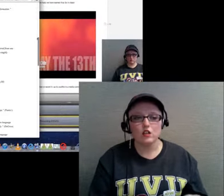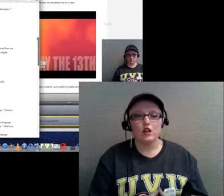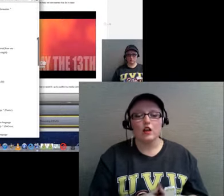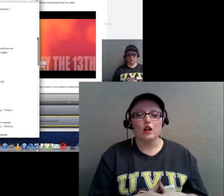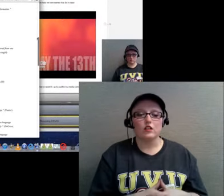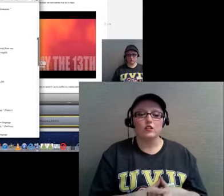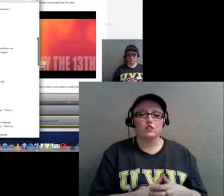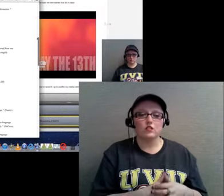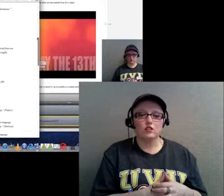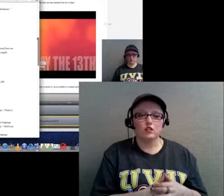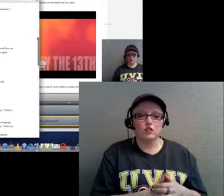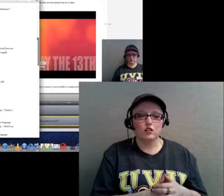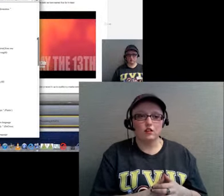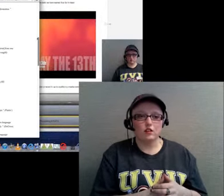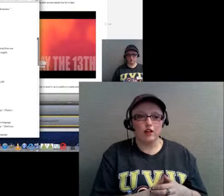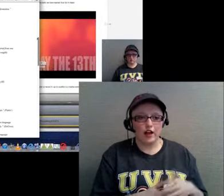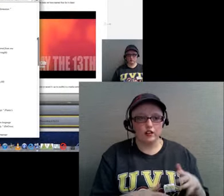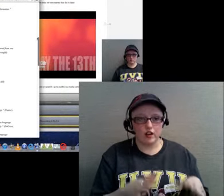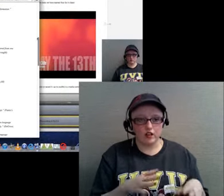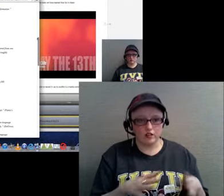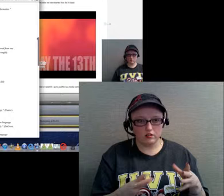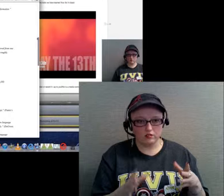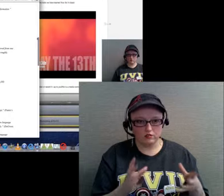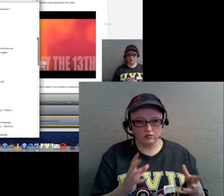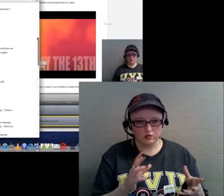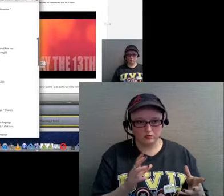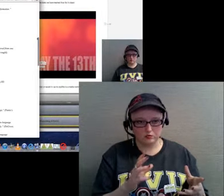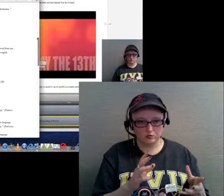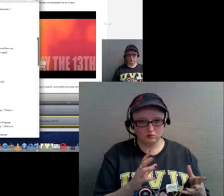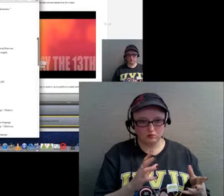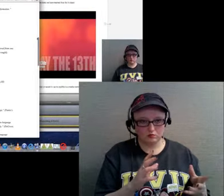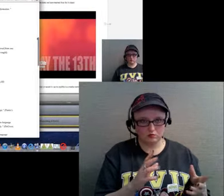happened? And that kind of